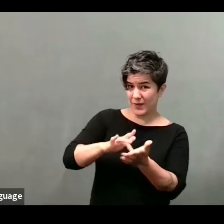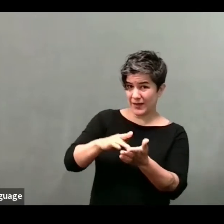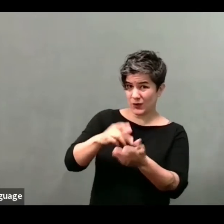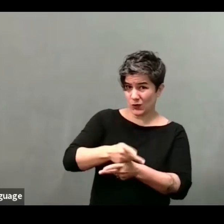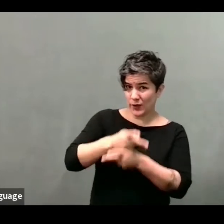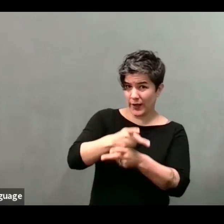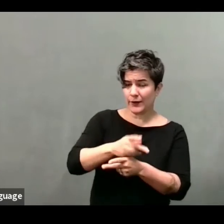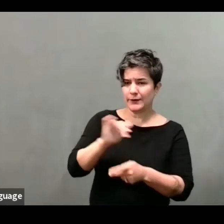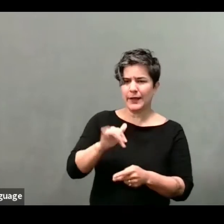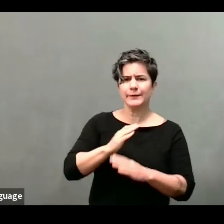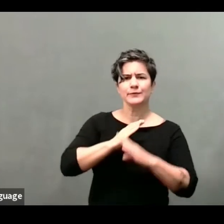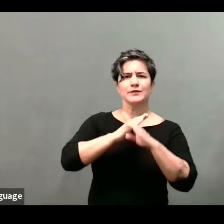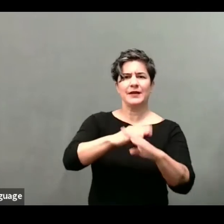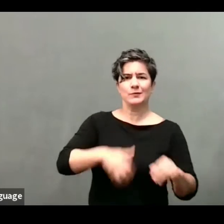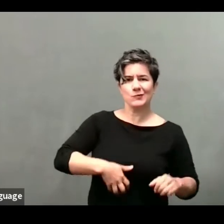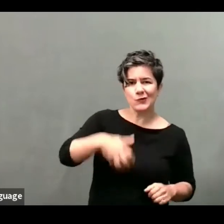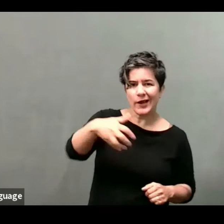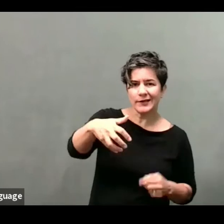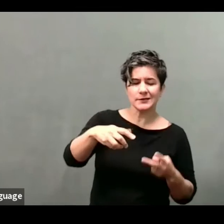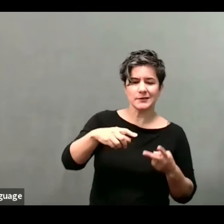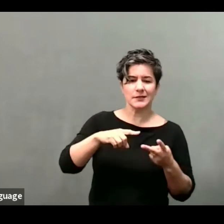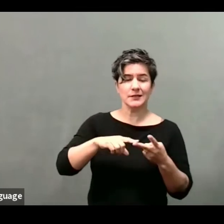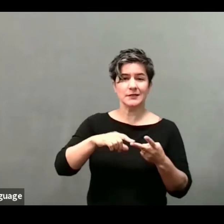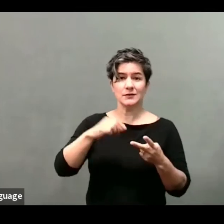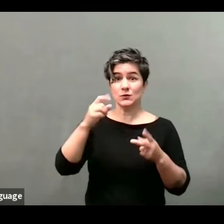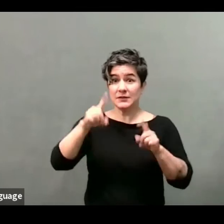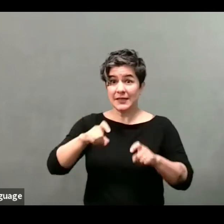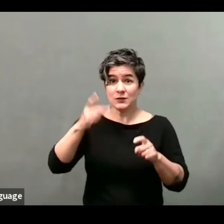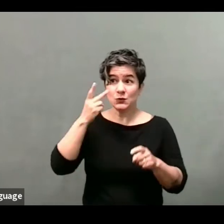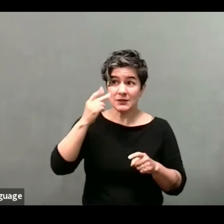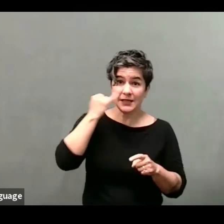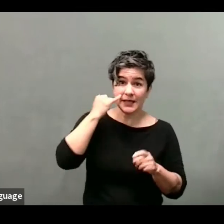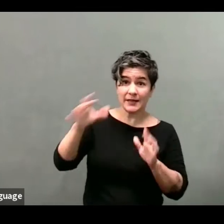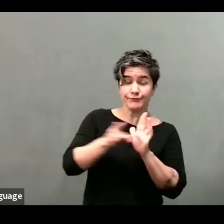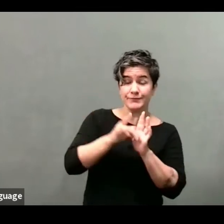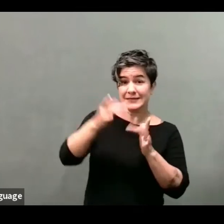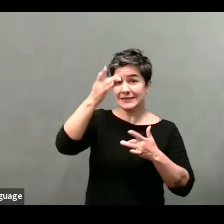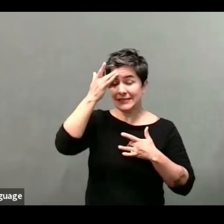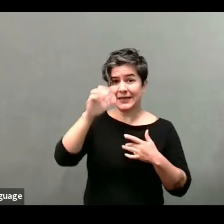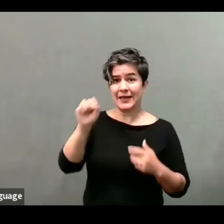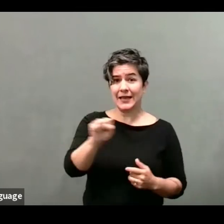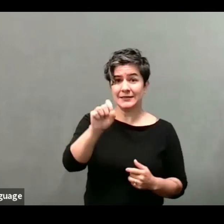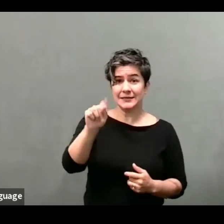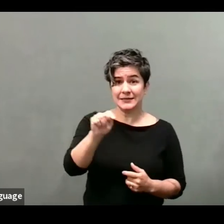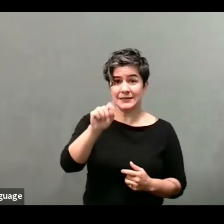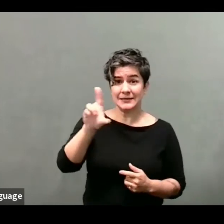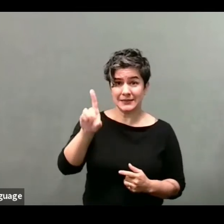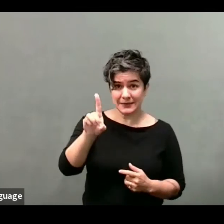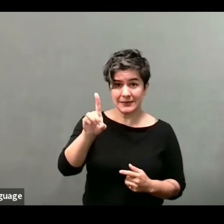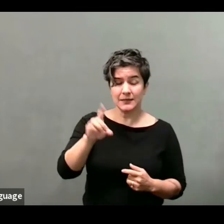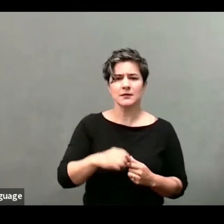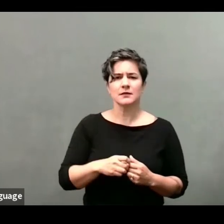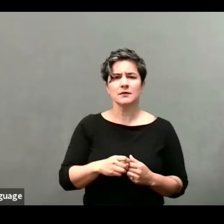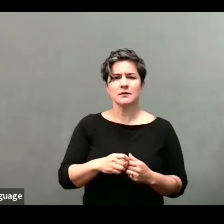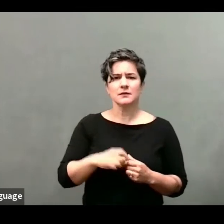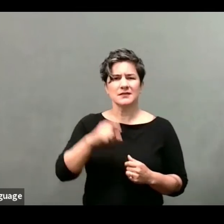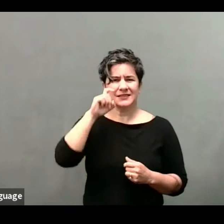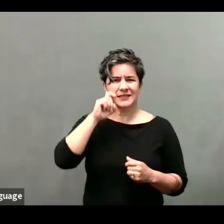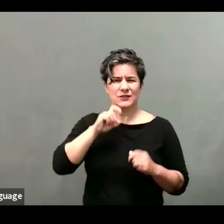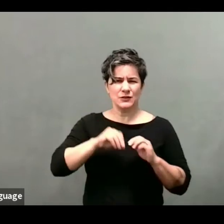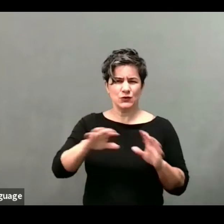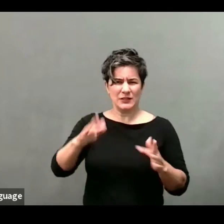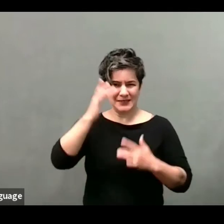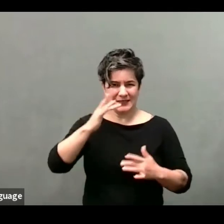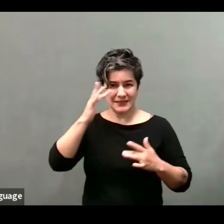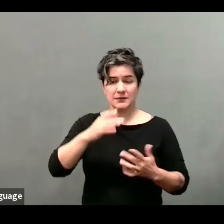prevention or sexually transmitted infection testing. And so just really putting that out there, this is what could happen if you go